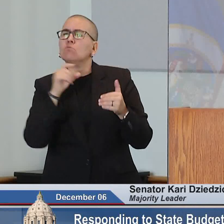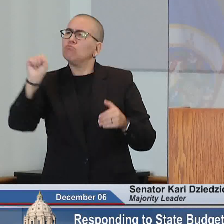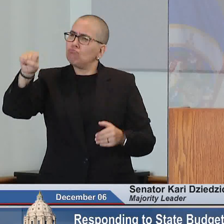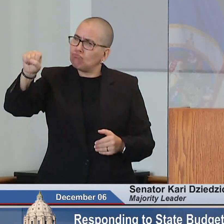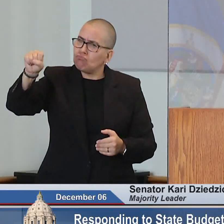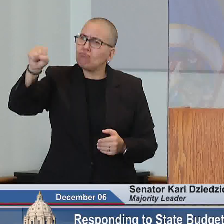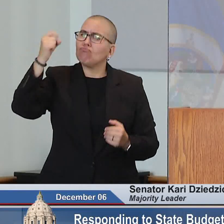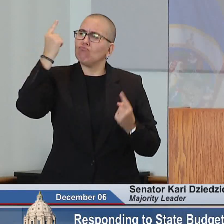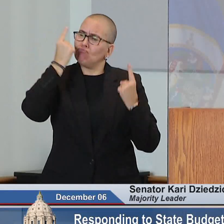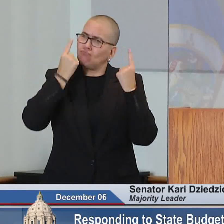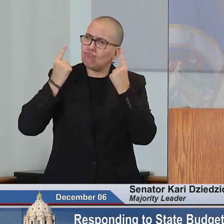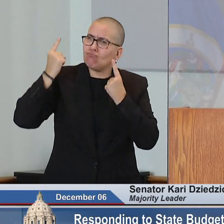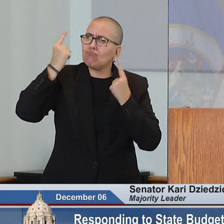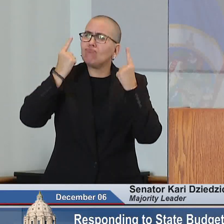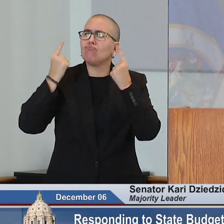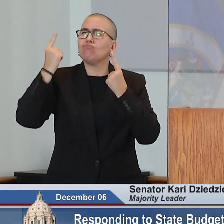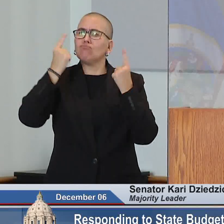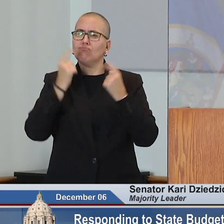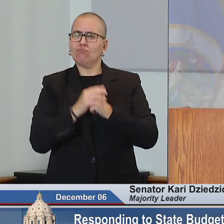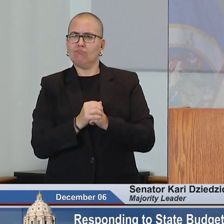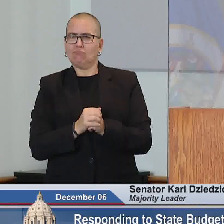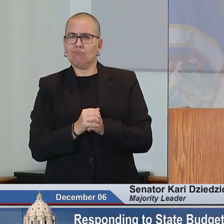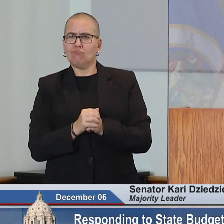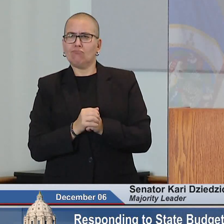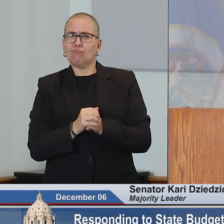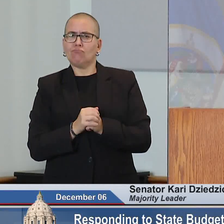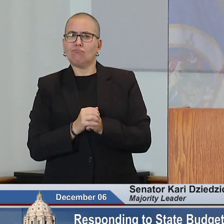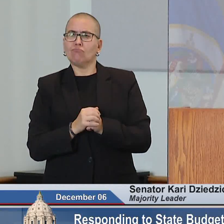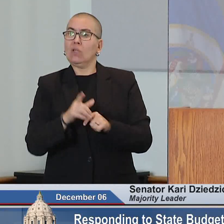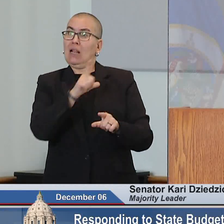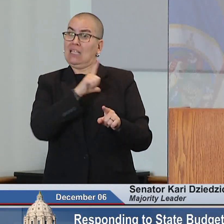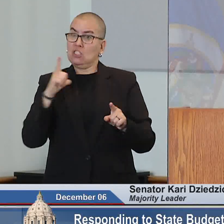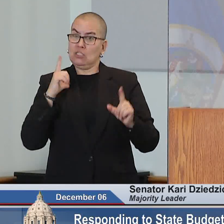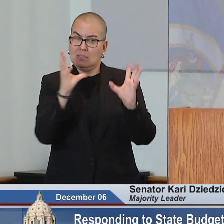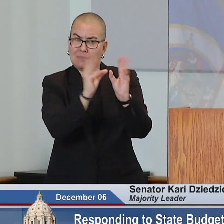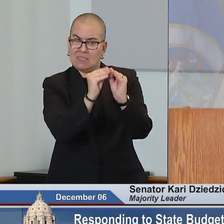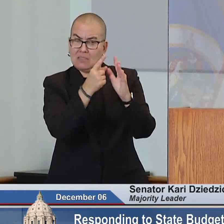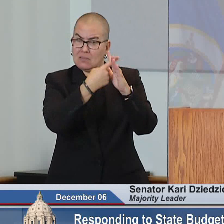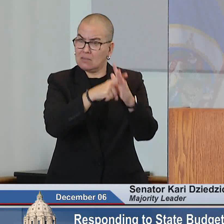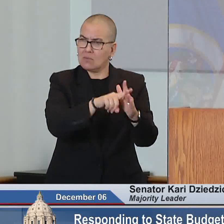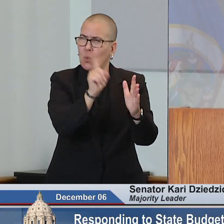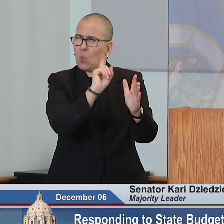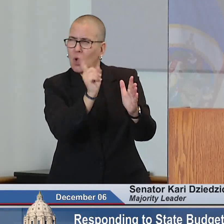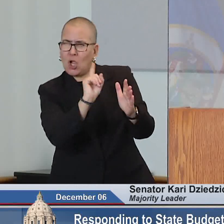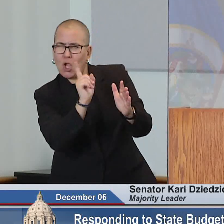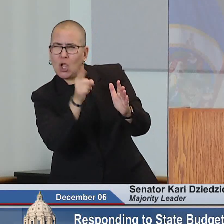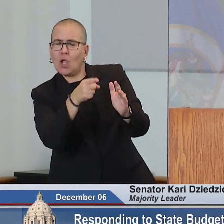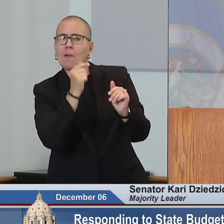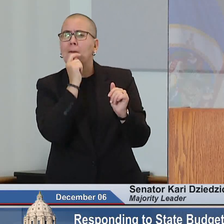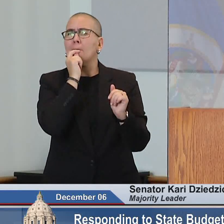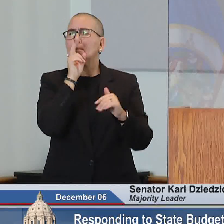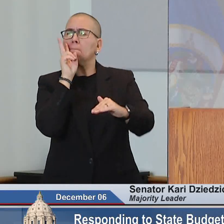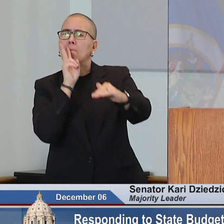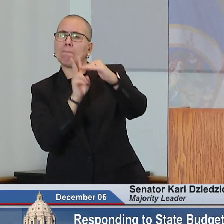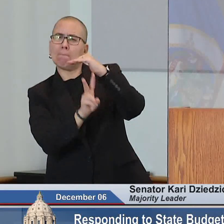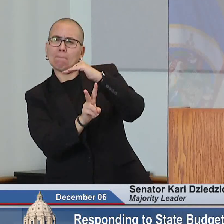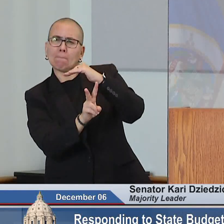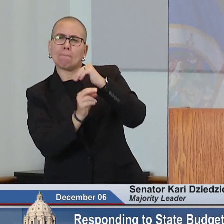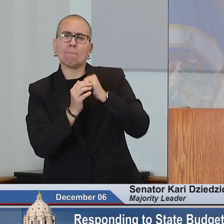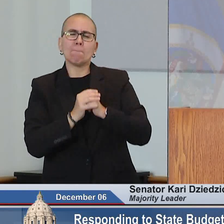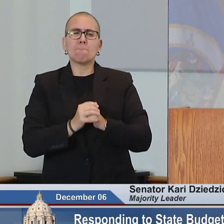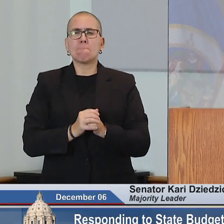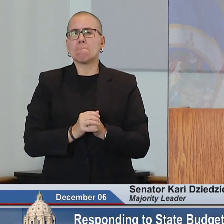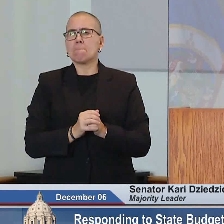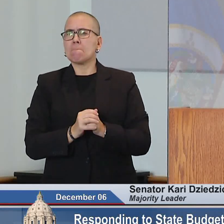moving this way, so kind of flow charts of where everything is and what we need to do. Because we do know and we heard on the campaign trail that there are some